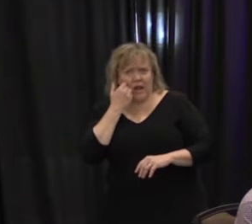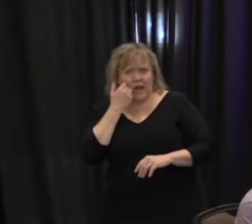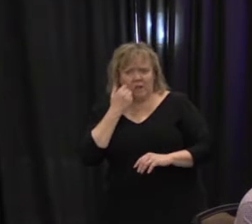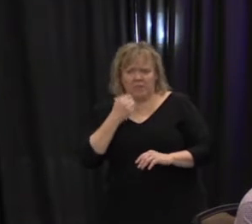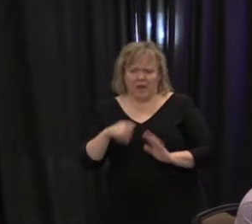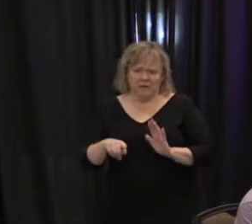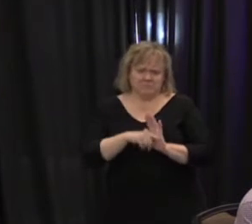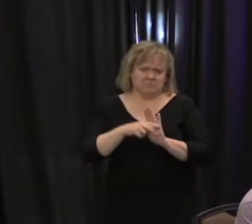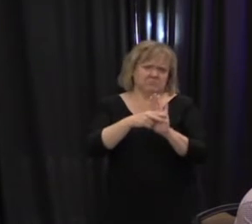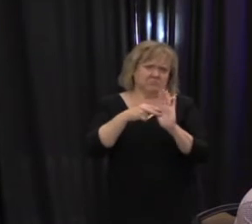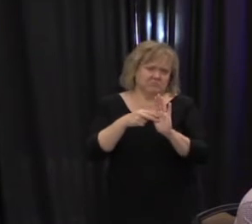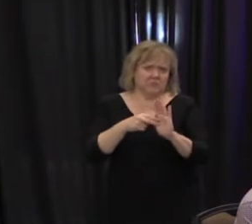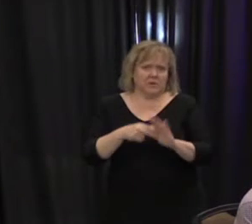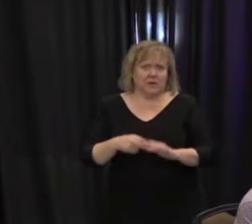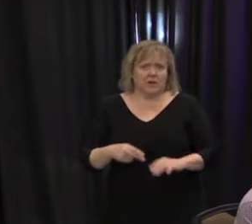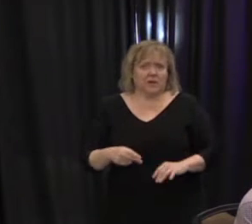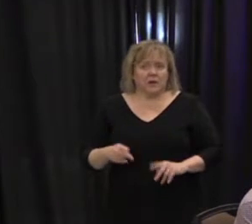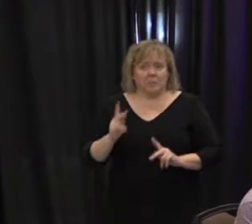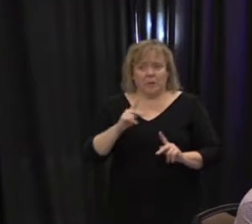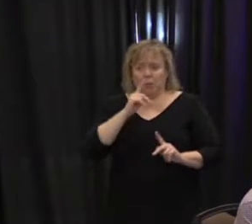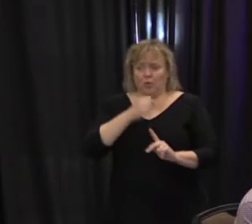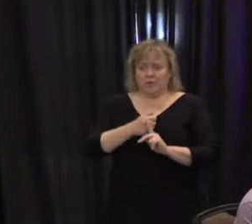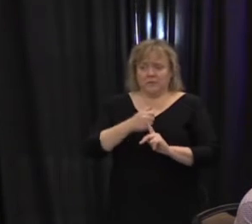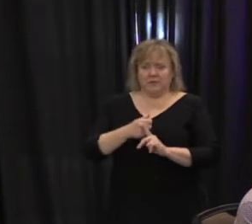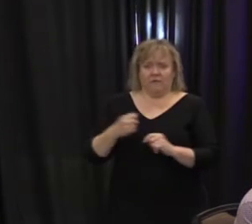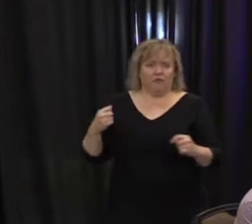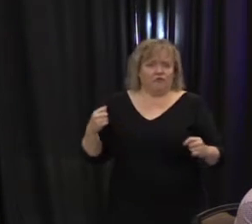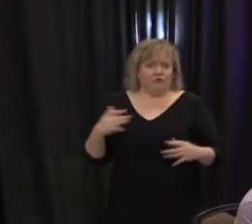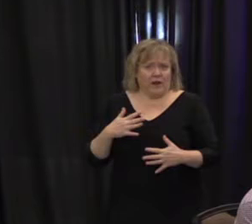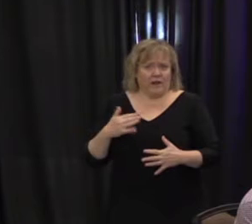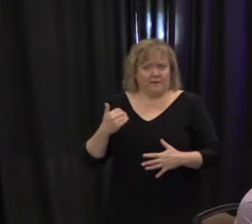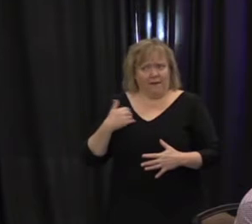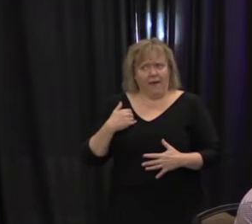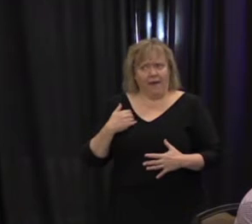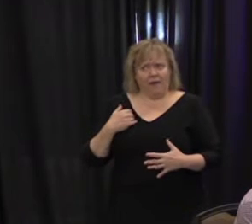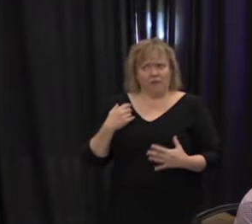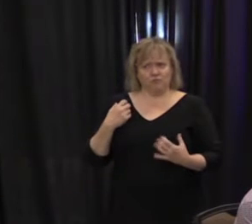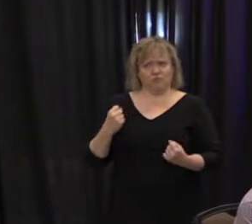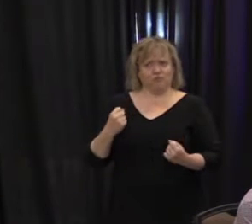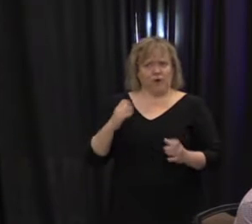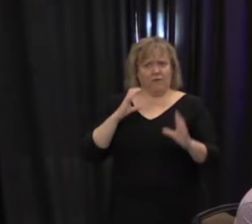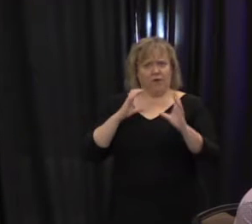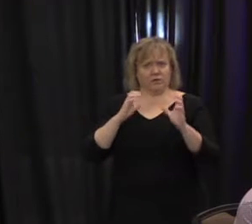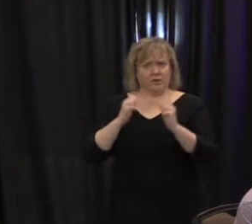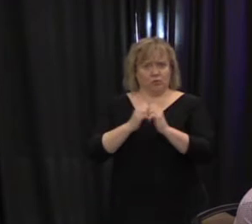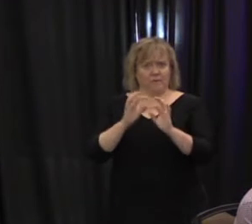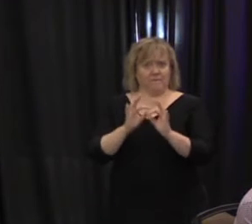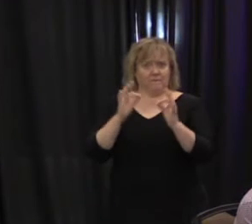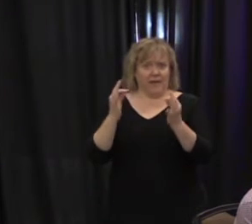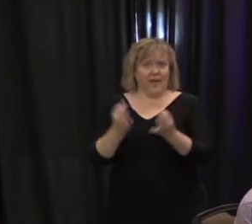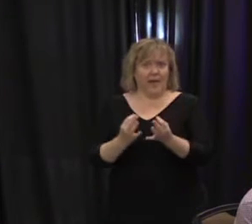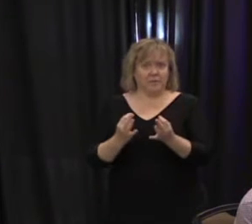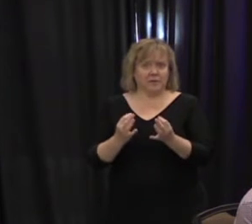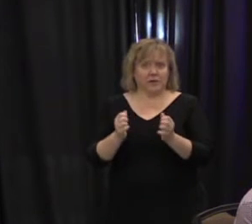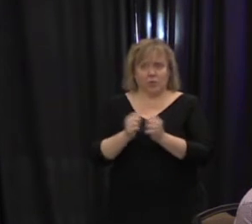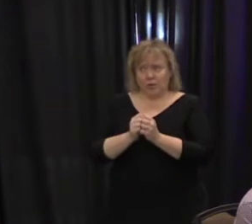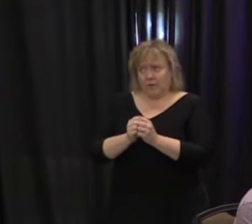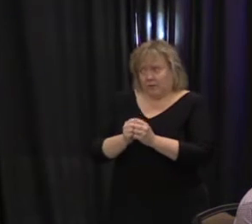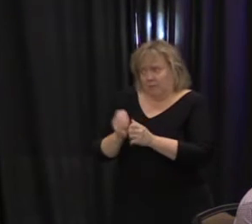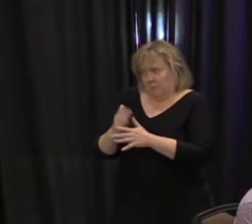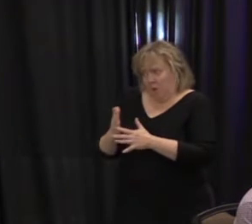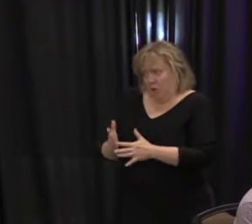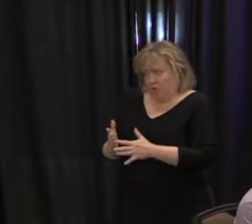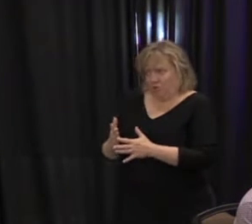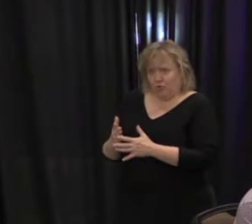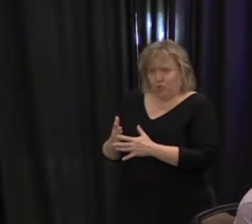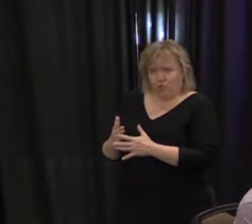as well. So, people being afraid to have these like courageous conversations with their family members, with, their loved one, with their partner, to even